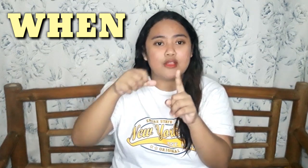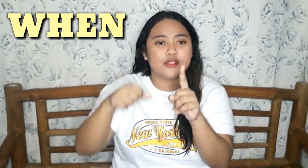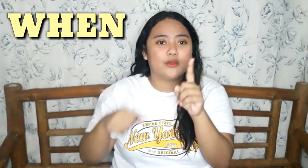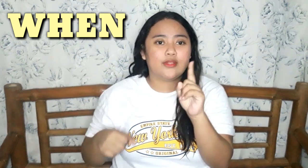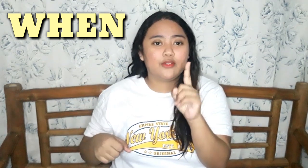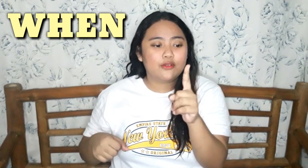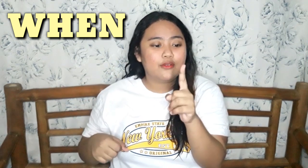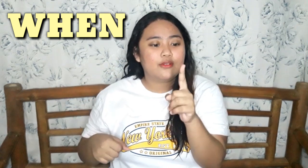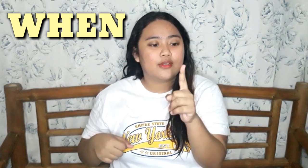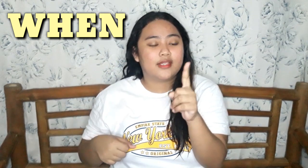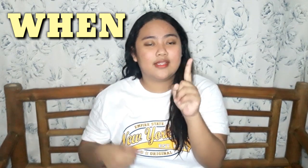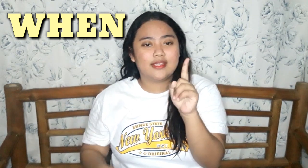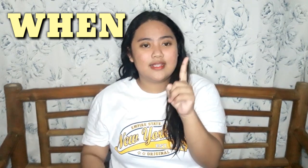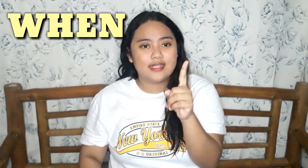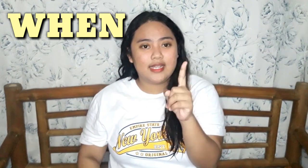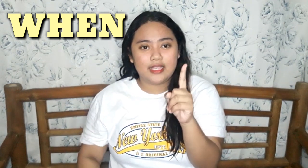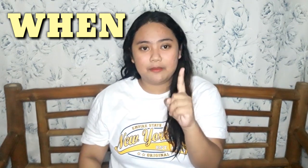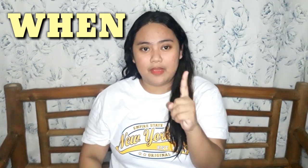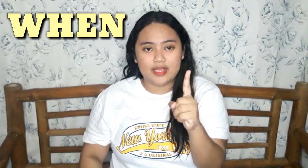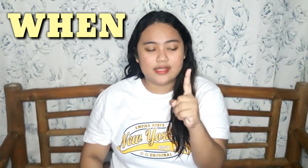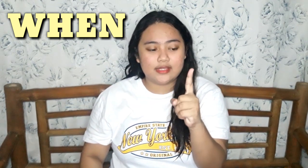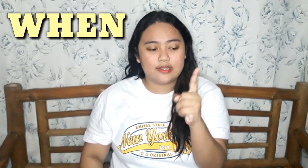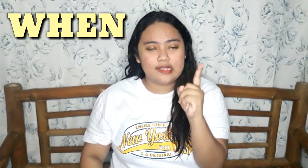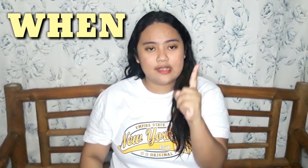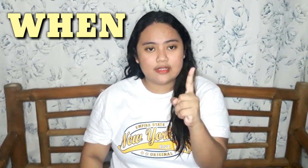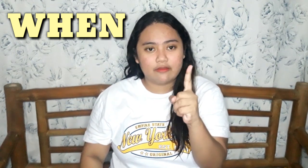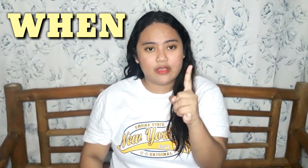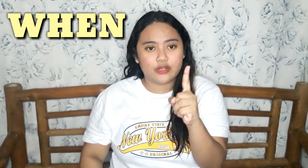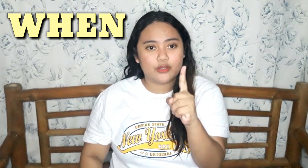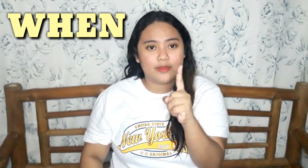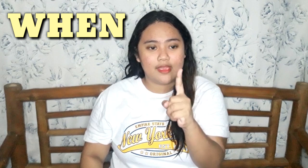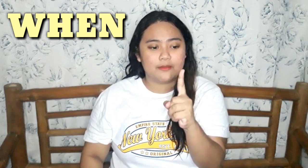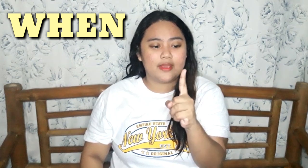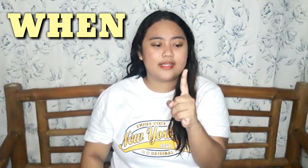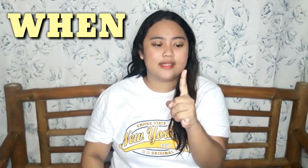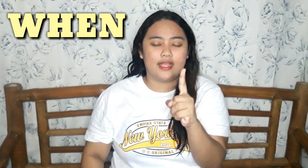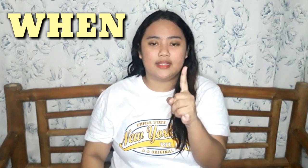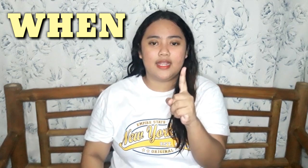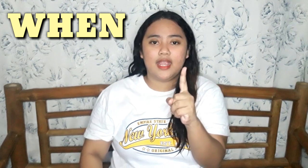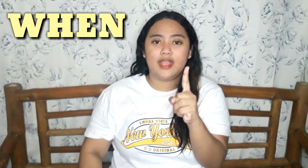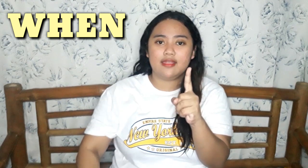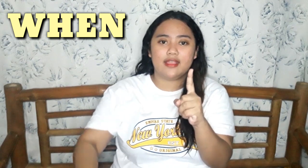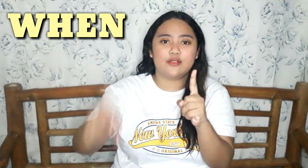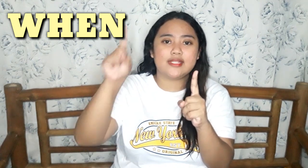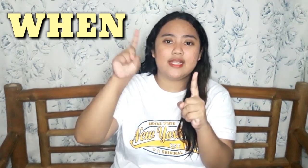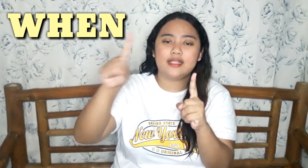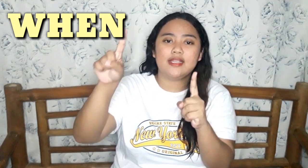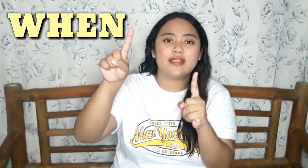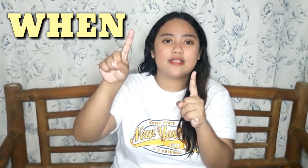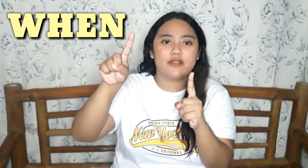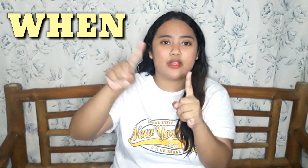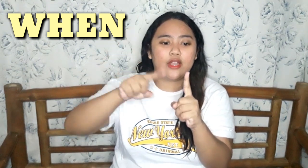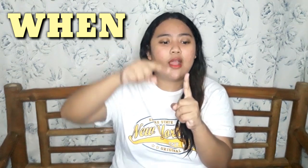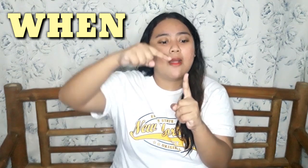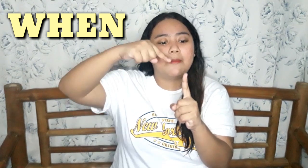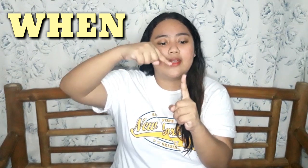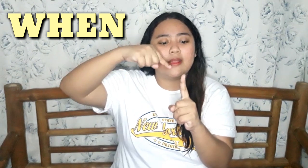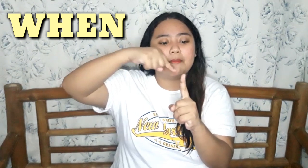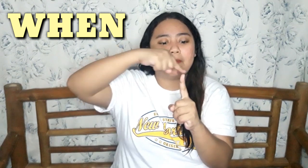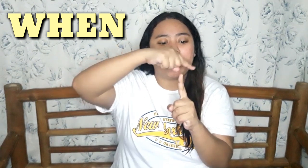So, itong isa nating base, yung index finger yung magiging base natin. And then, yung isa nating index finger, parang